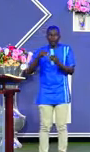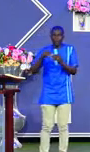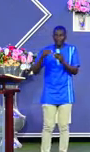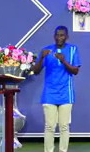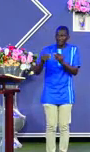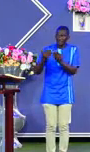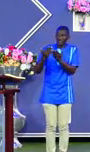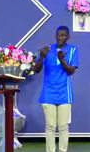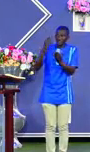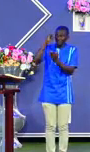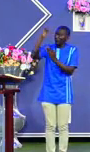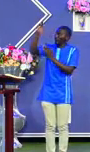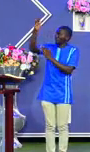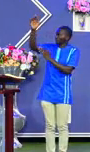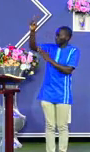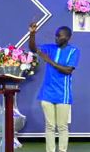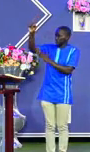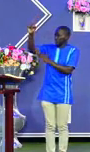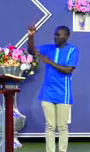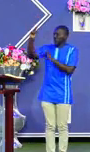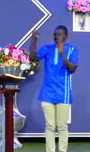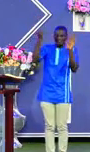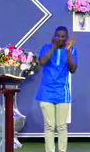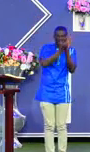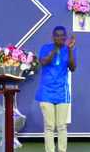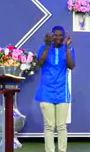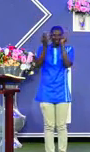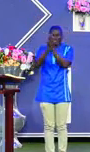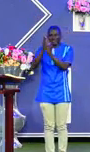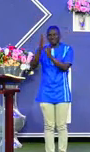for he was wounded for our